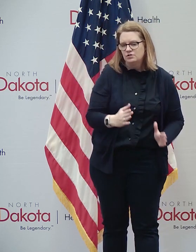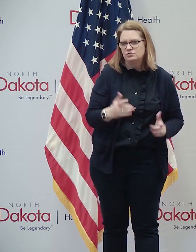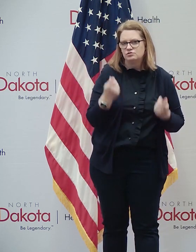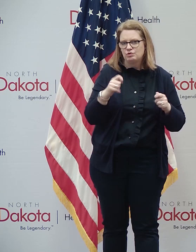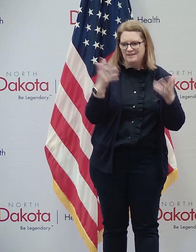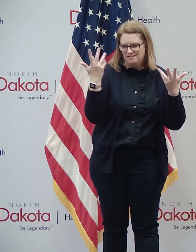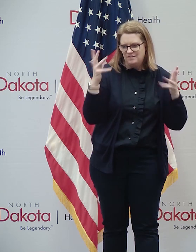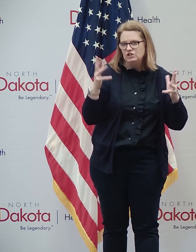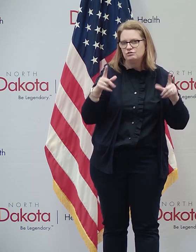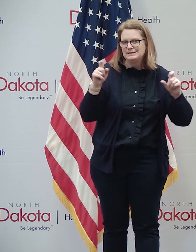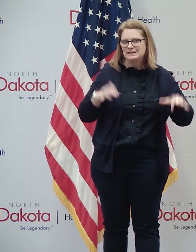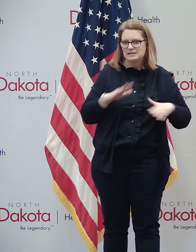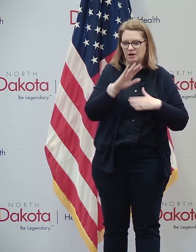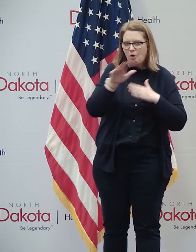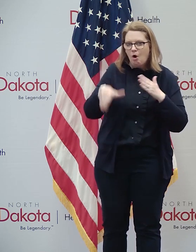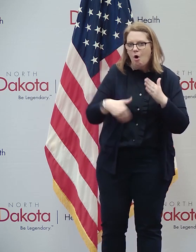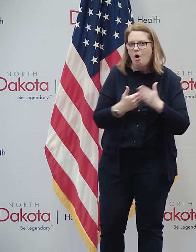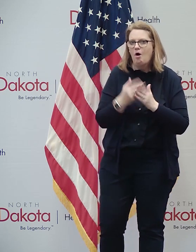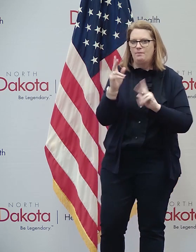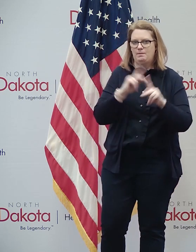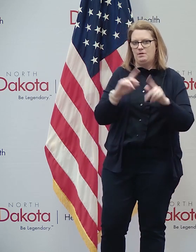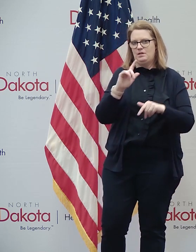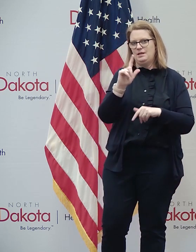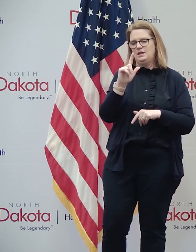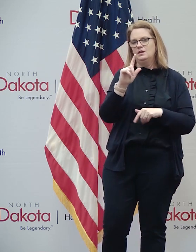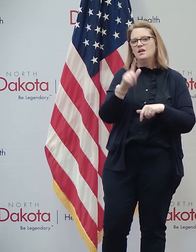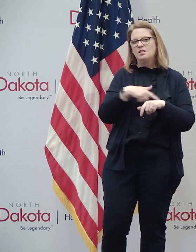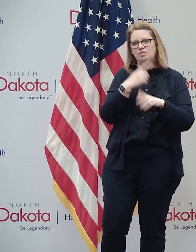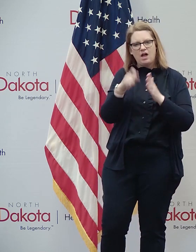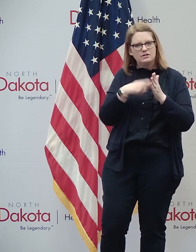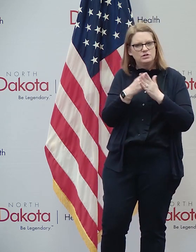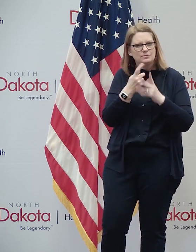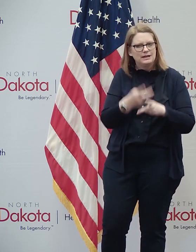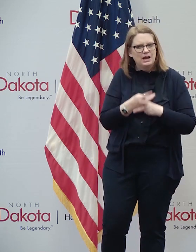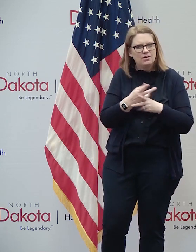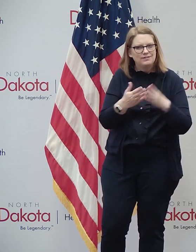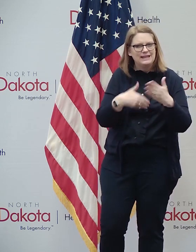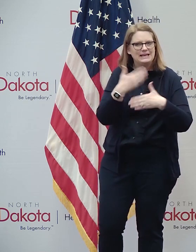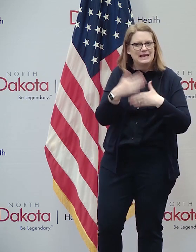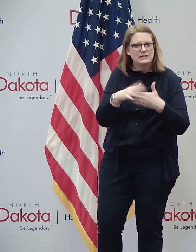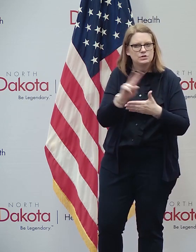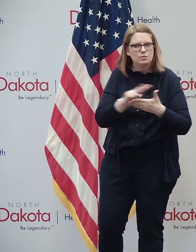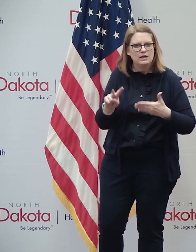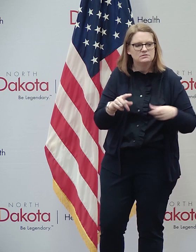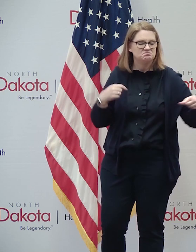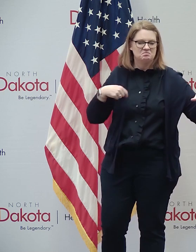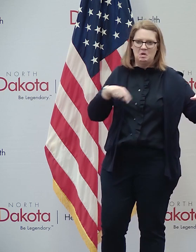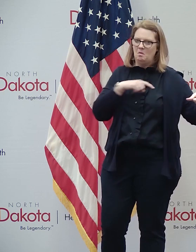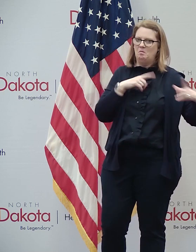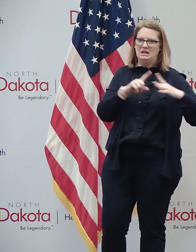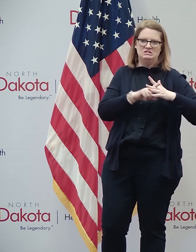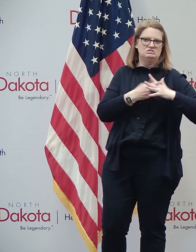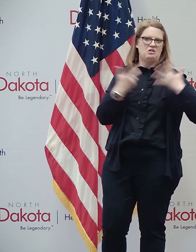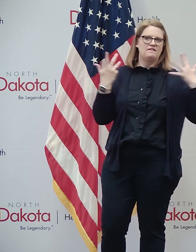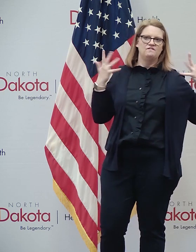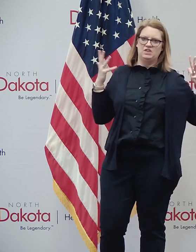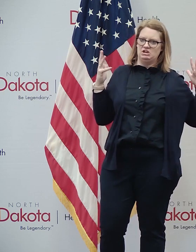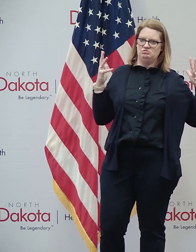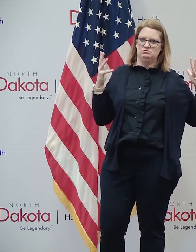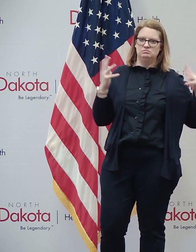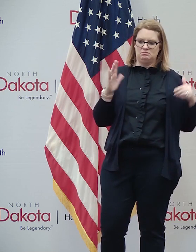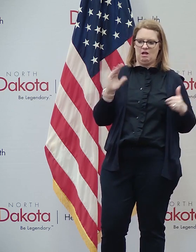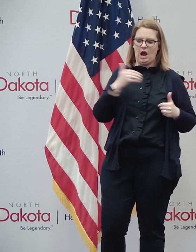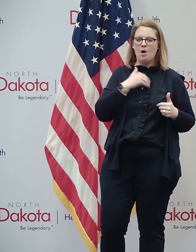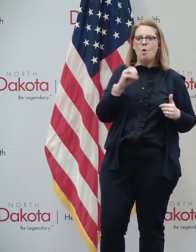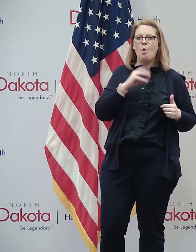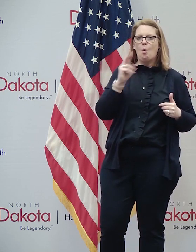complete testing of everybody in long-term care over the next 2 weeks. We had already begun that initiative here under our